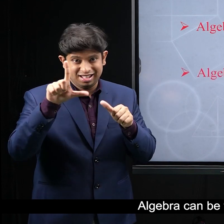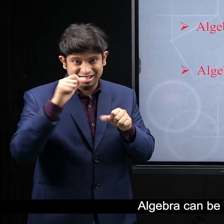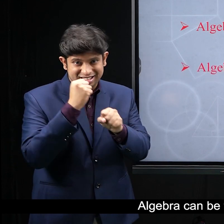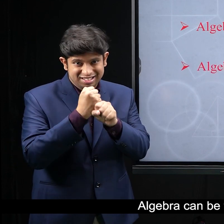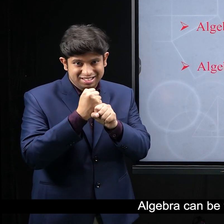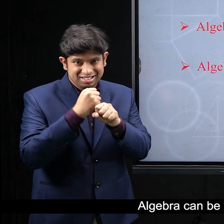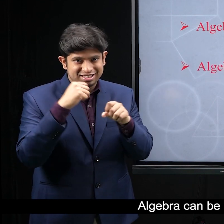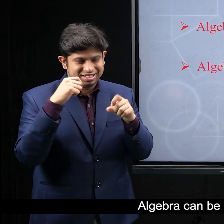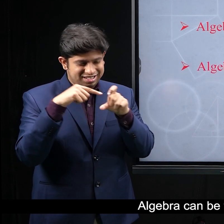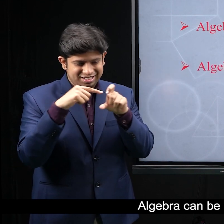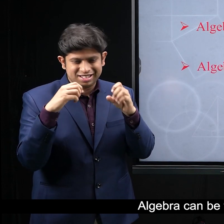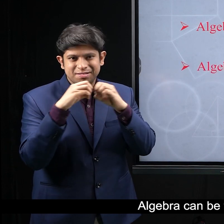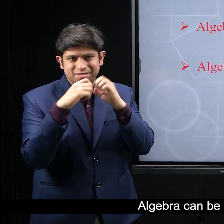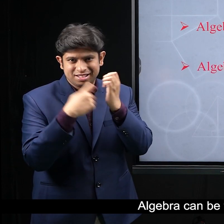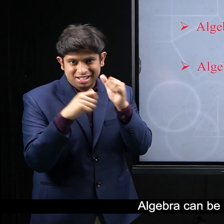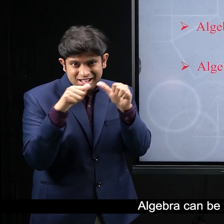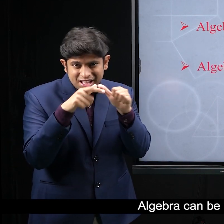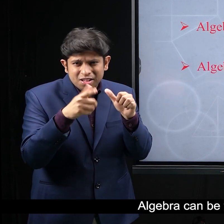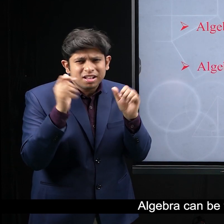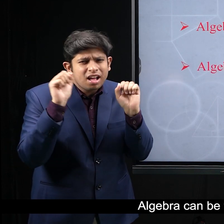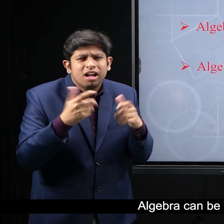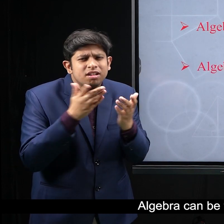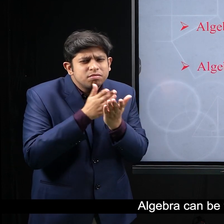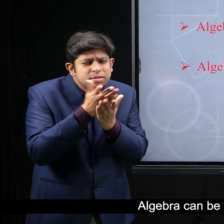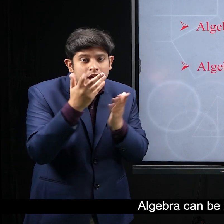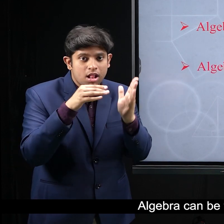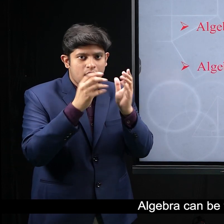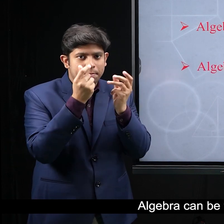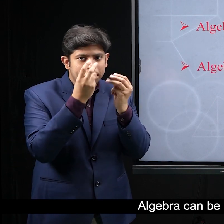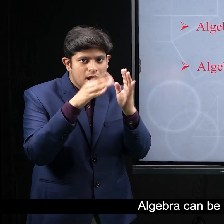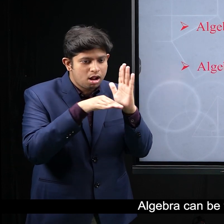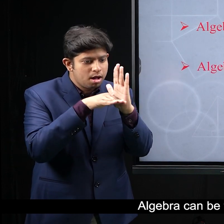Algebra can be thought as next level of numbers.